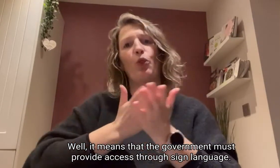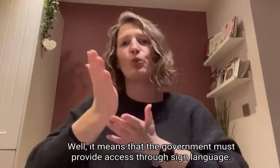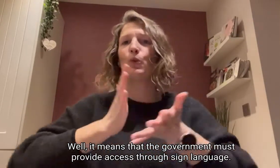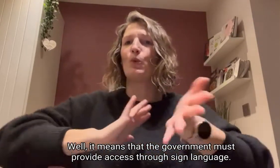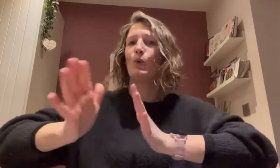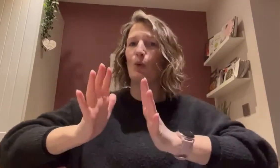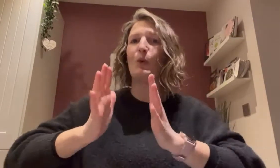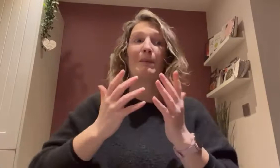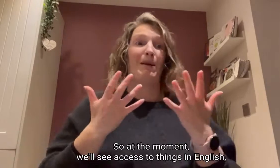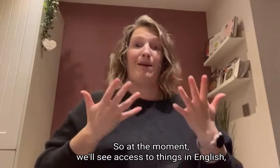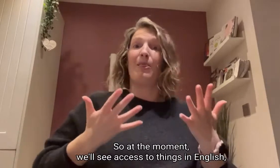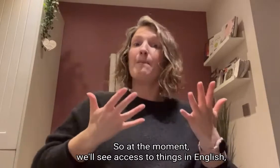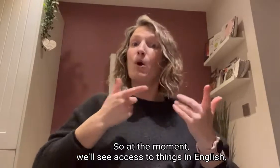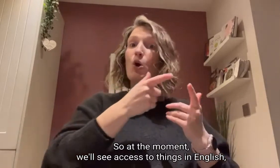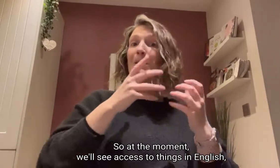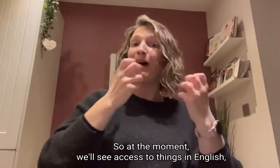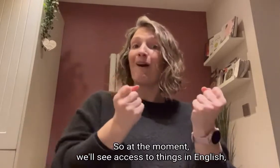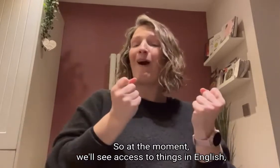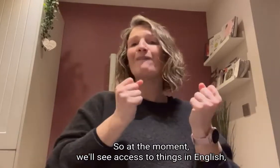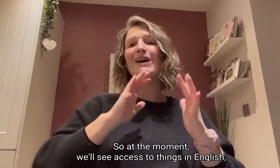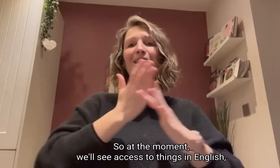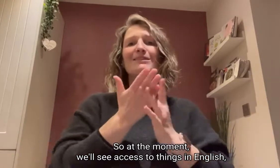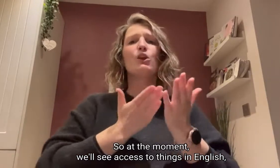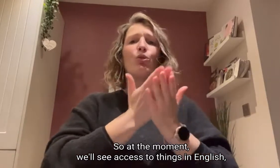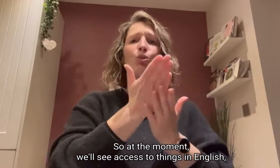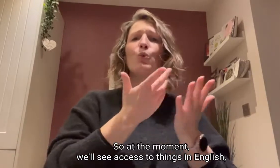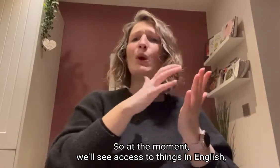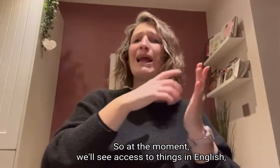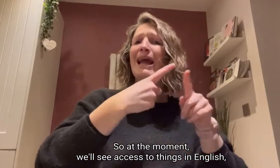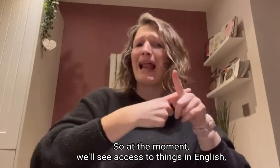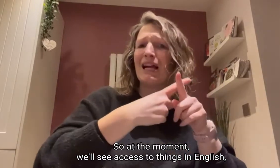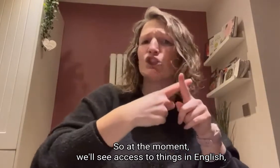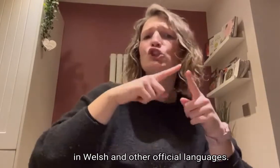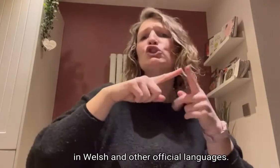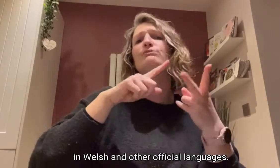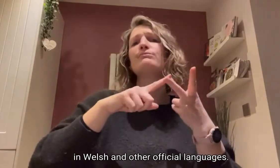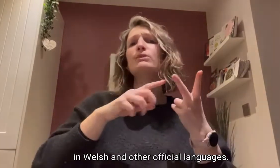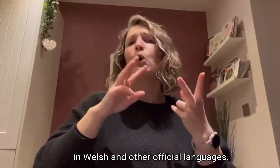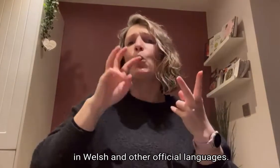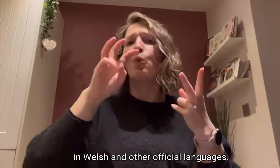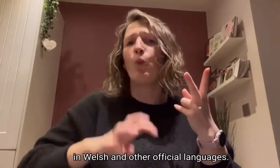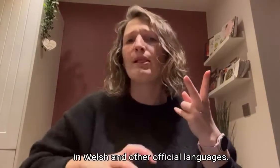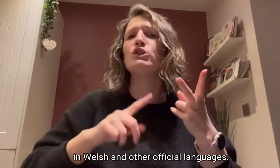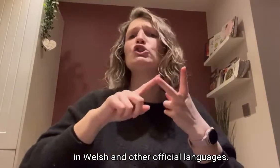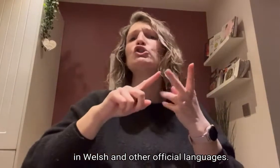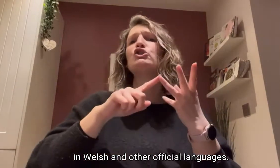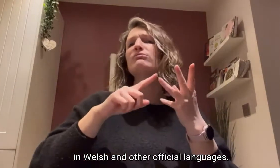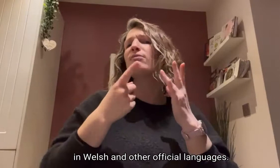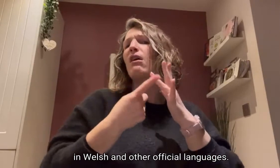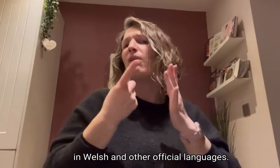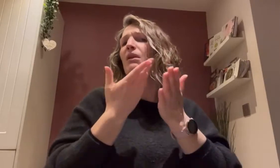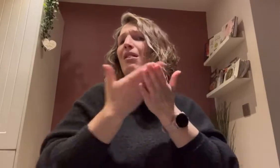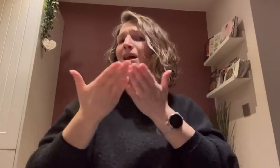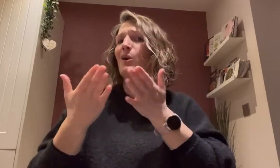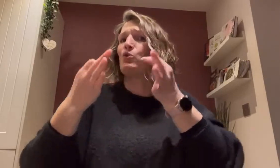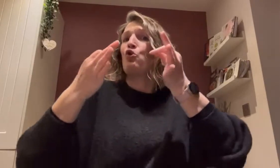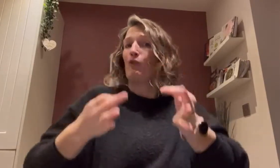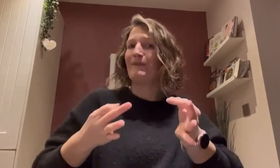language. So at the moment, we'll see access to things in English, in Welsh, in other official languages.